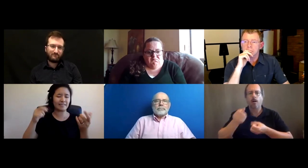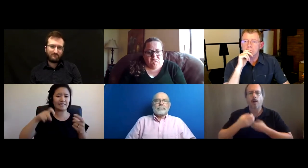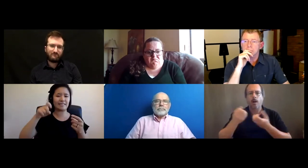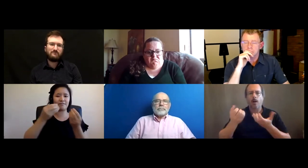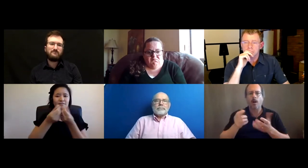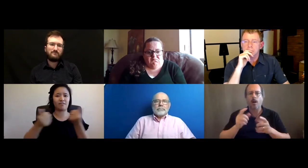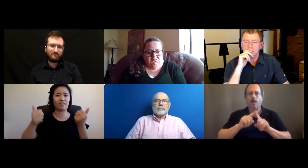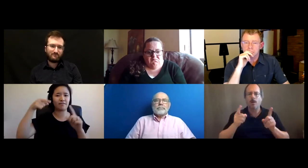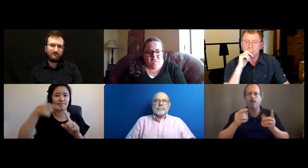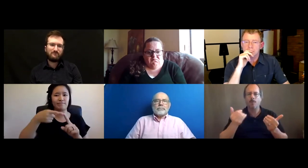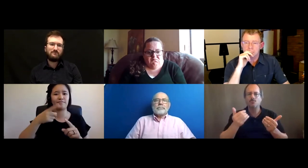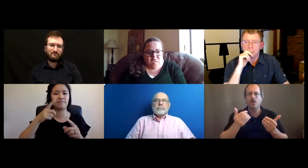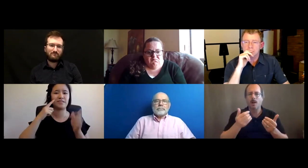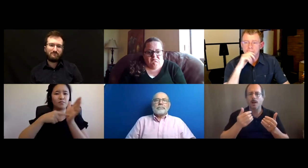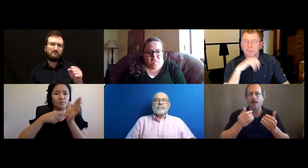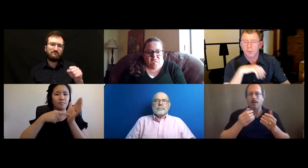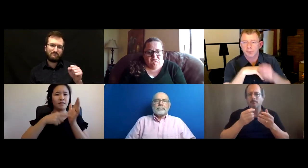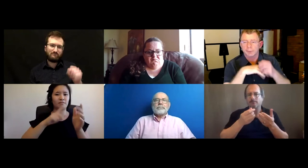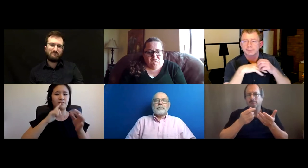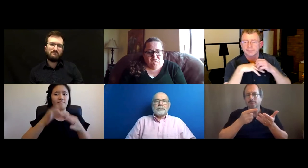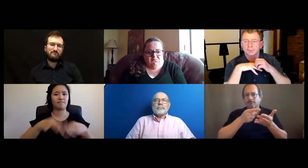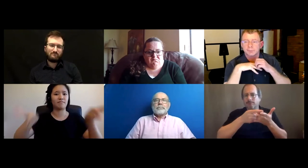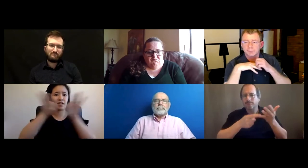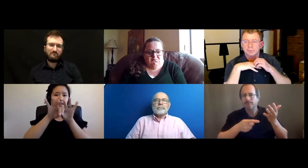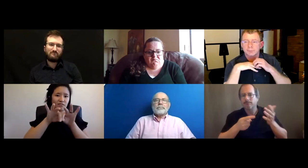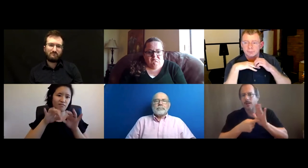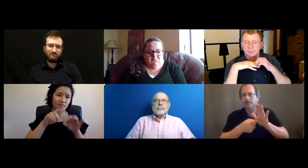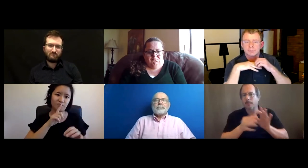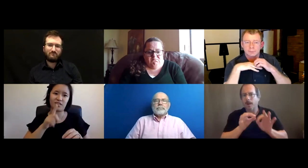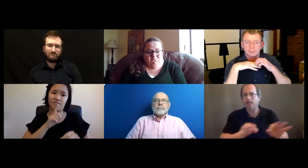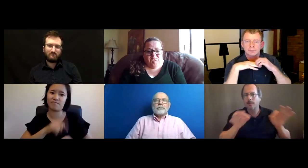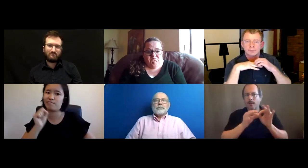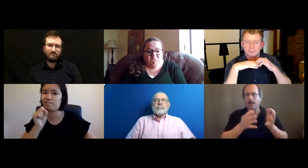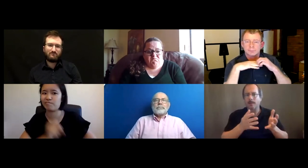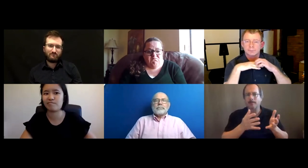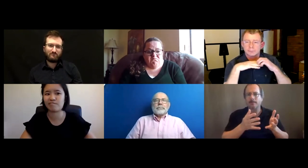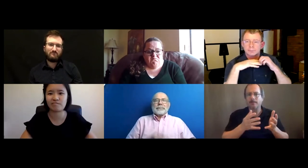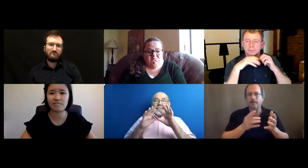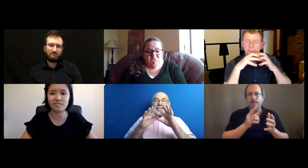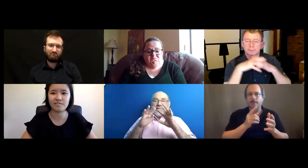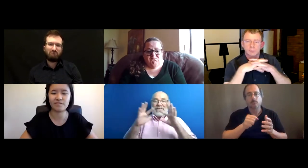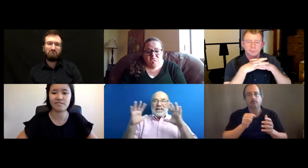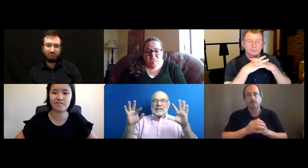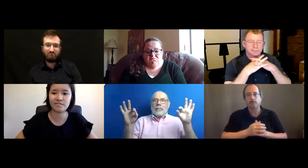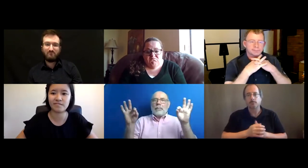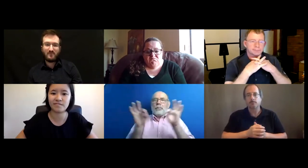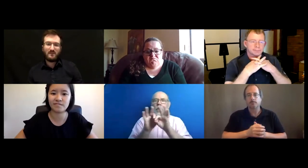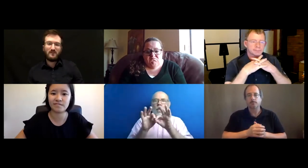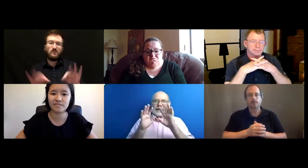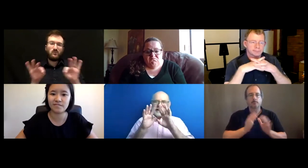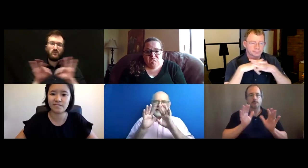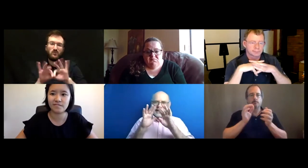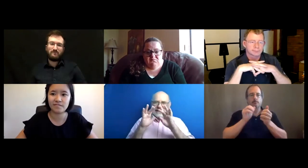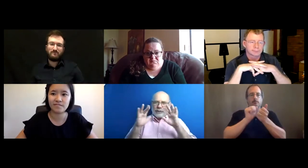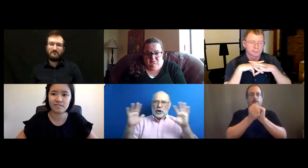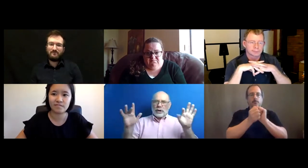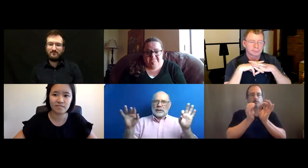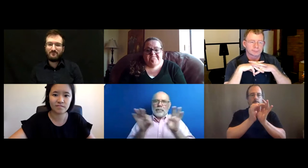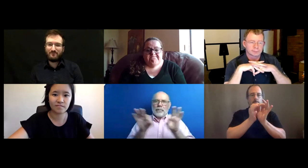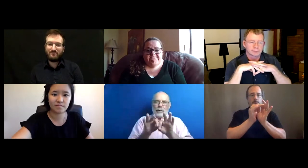individual. And we need to resolve these larger systemic issues. It's important to draw attention to this. It